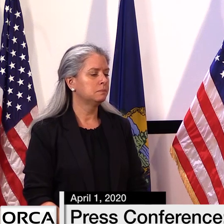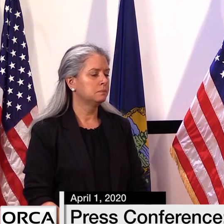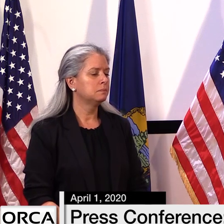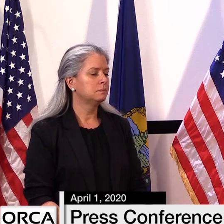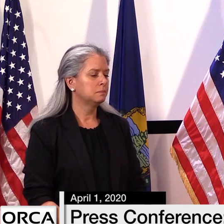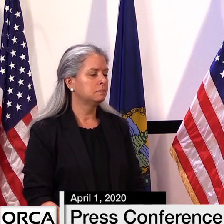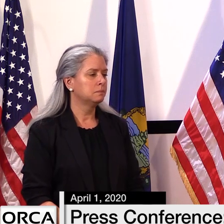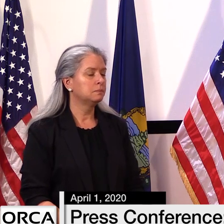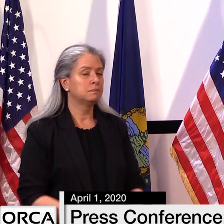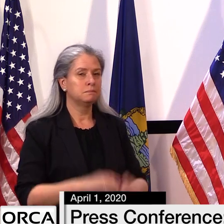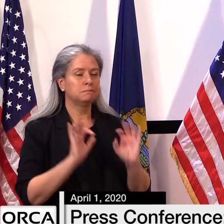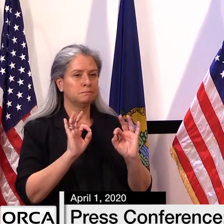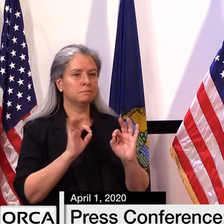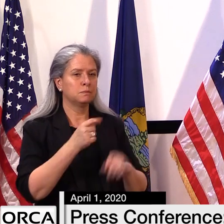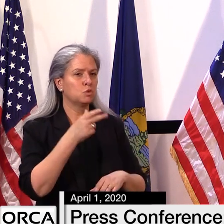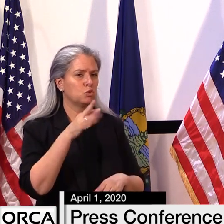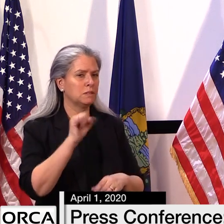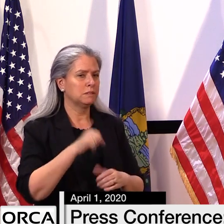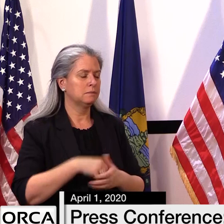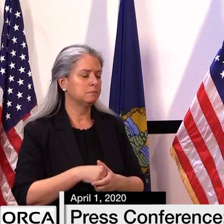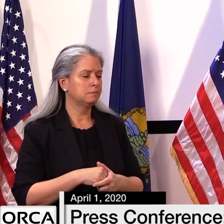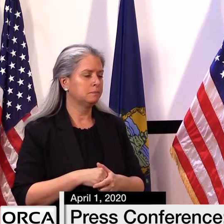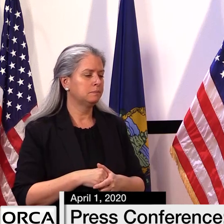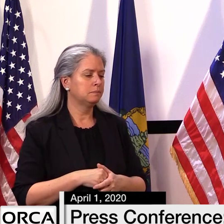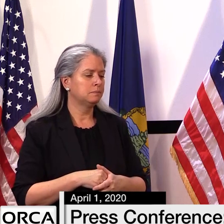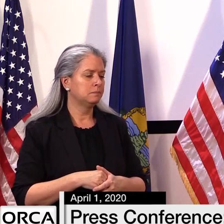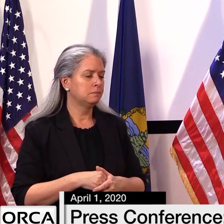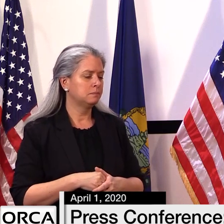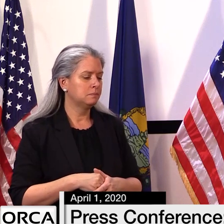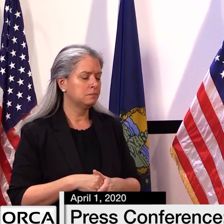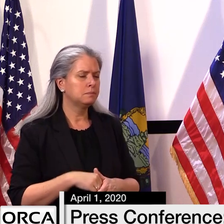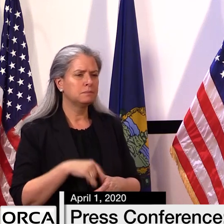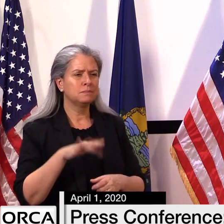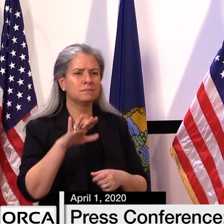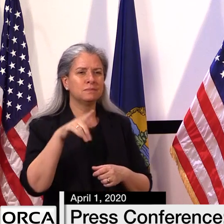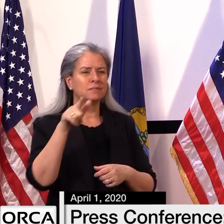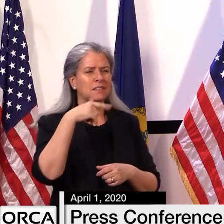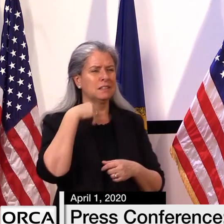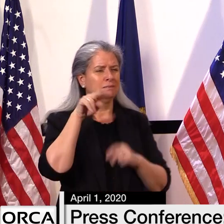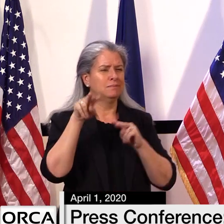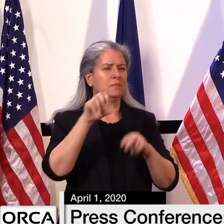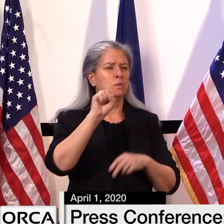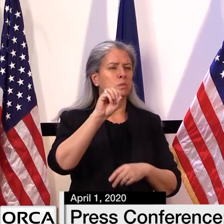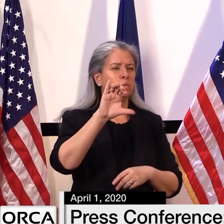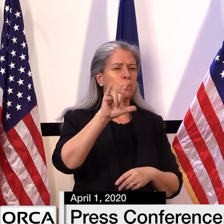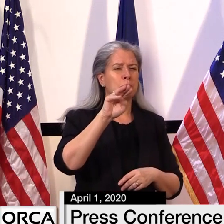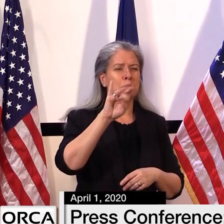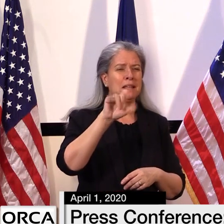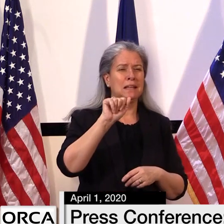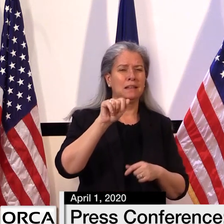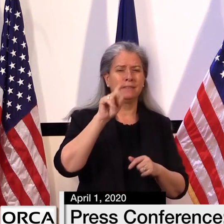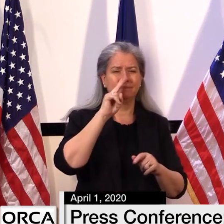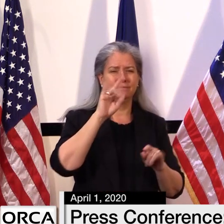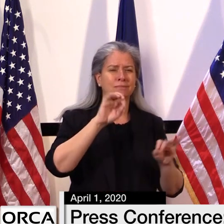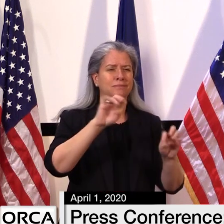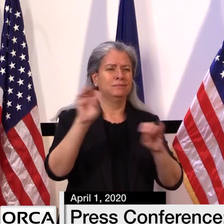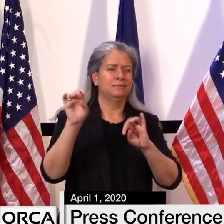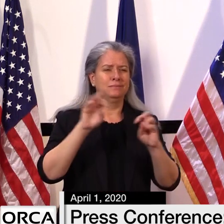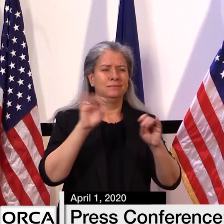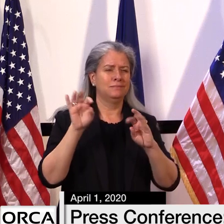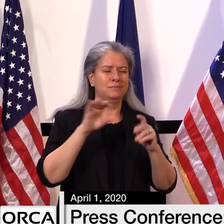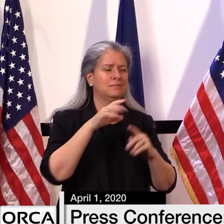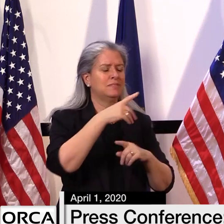Oh, can you hear me? Yes. There's been some discussion on social media about yesterday's ban to sell